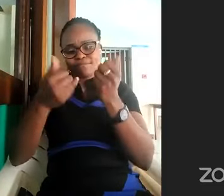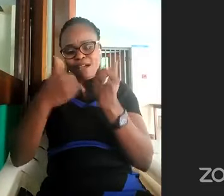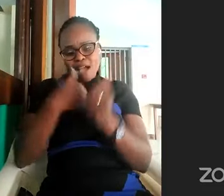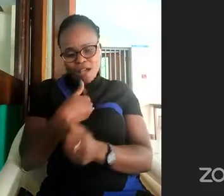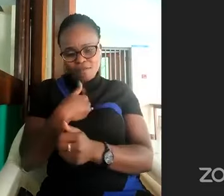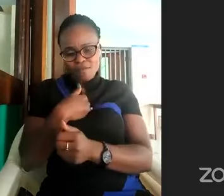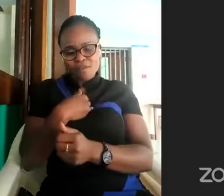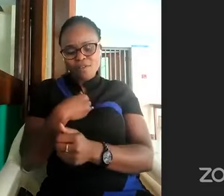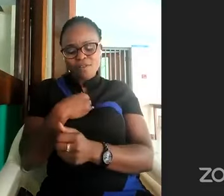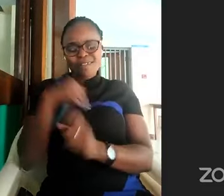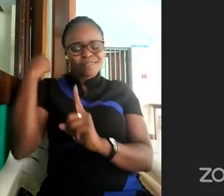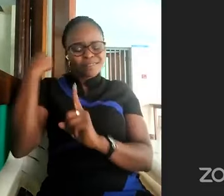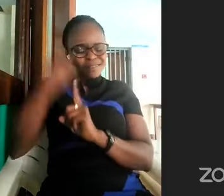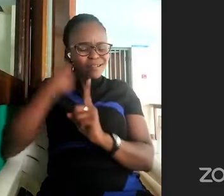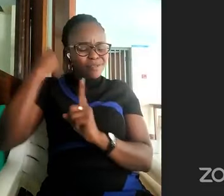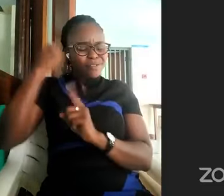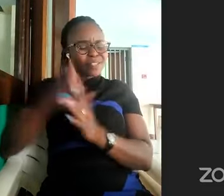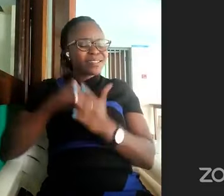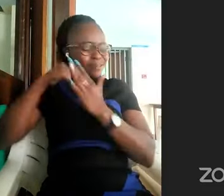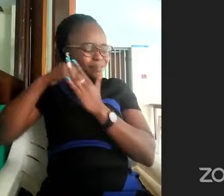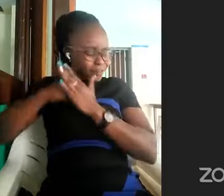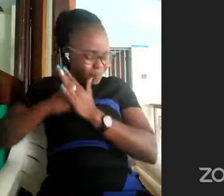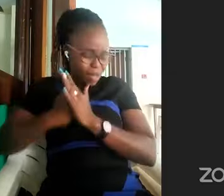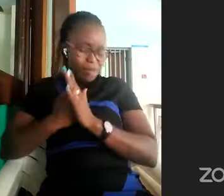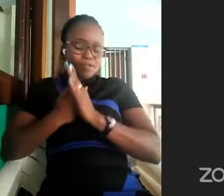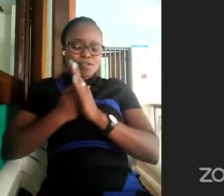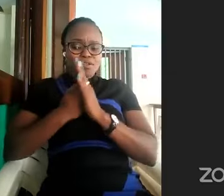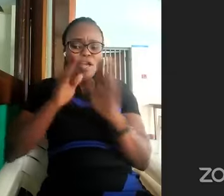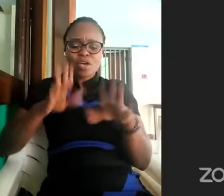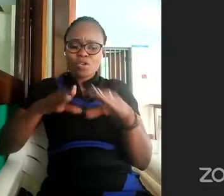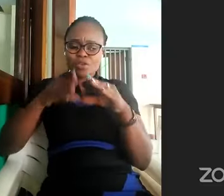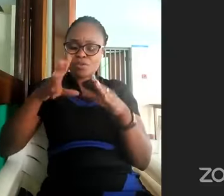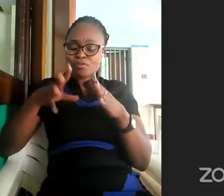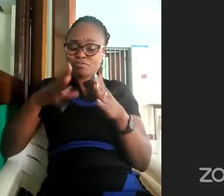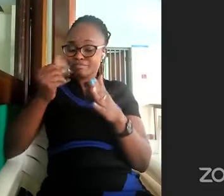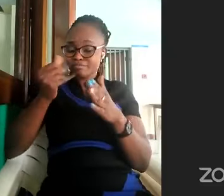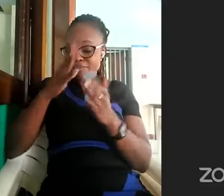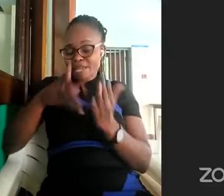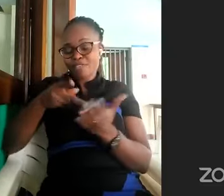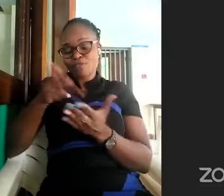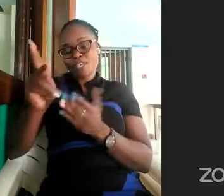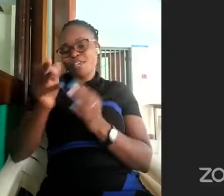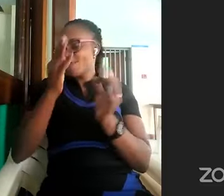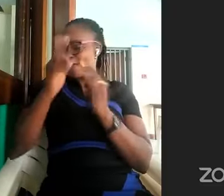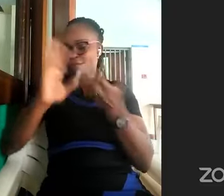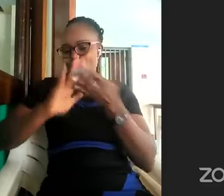yani tuhakikishe labda kuna kitu fulani tumepeana kule. Bila kupeana kitu hakuna kesi inaenda popote. Asanteni sana, ni hayo.